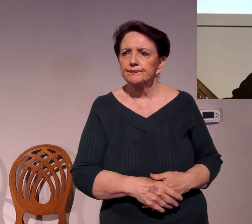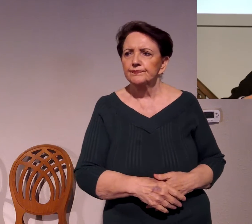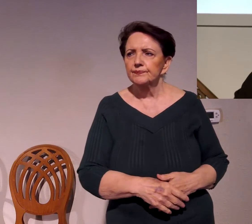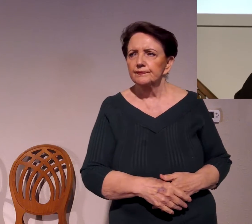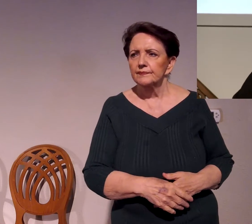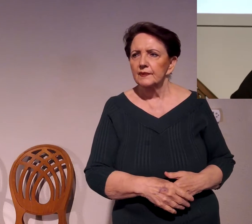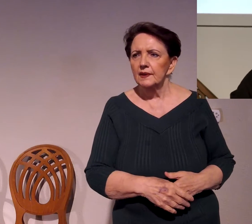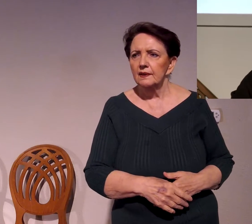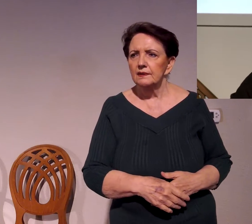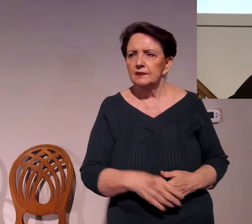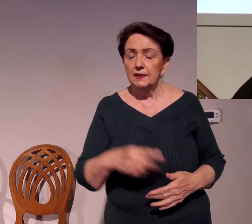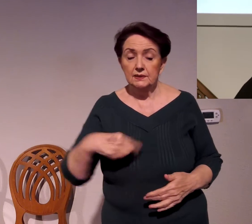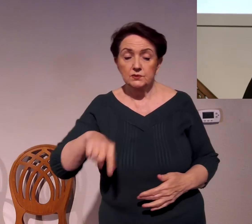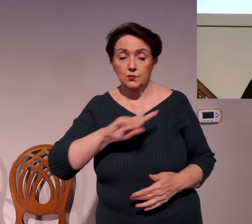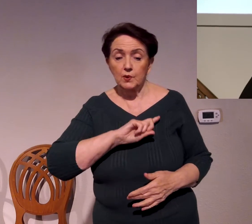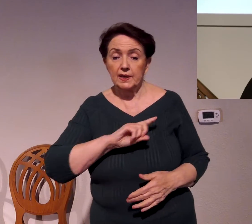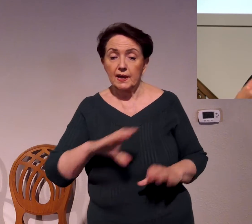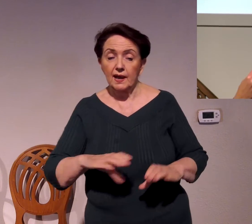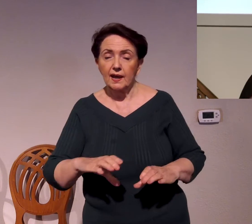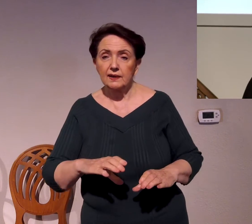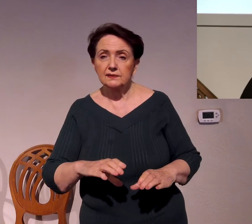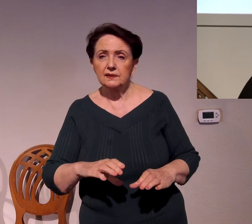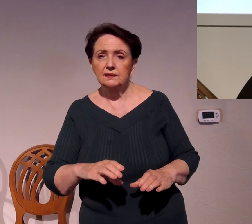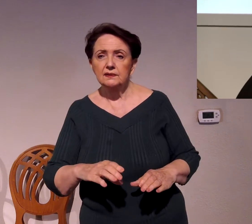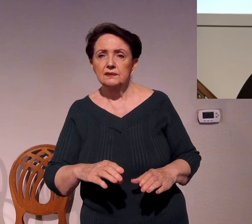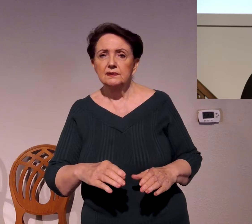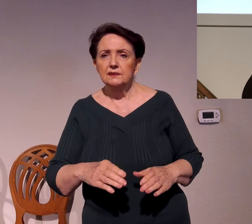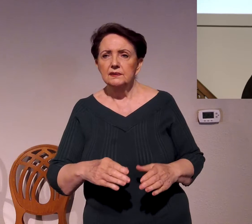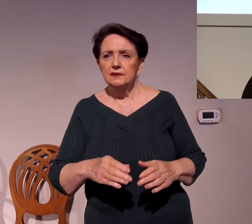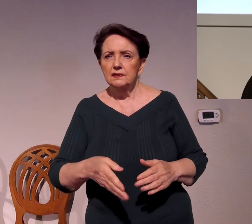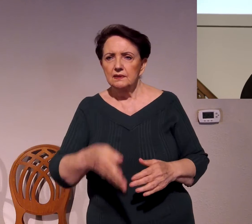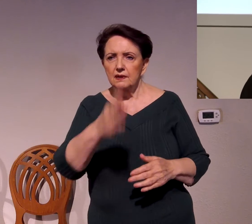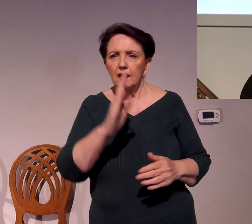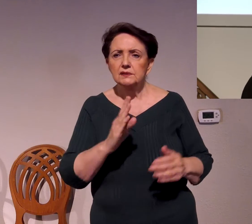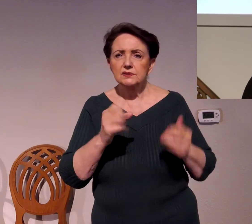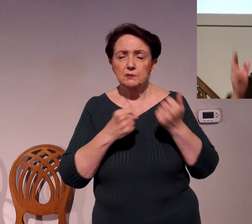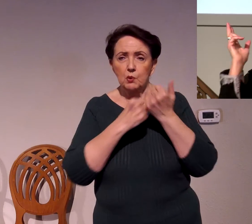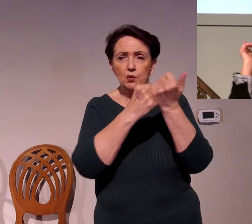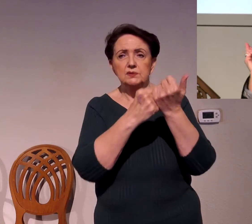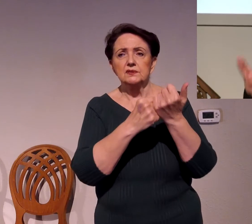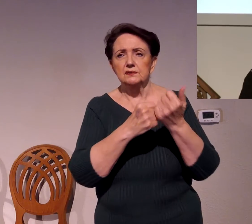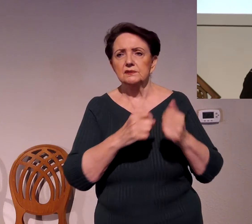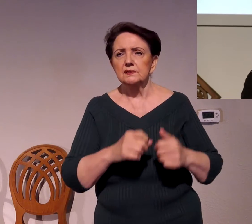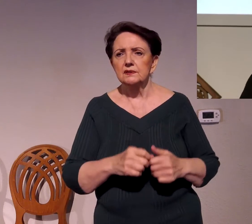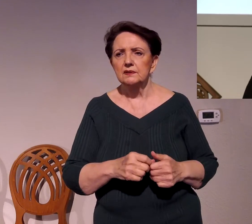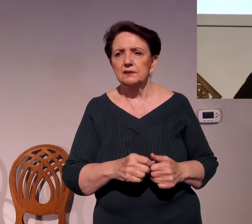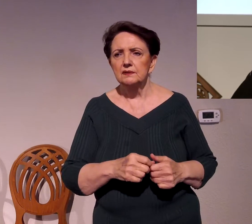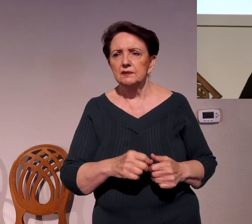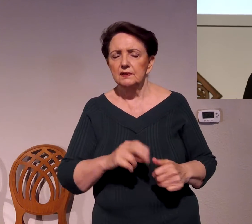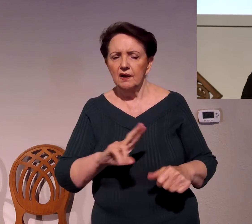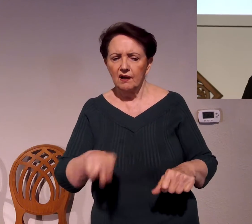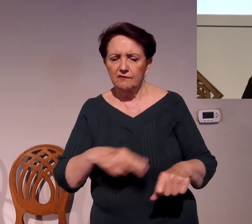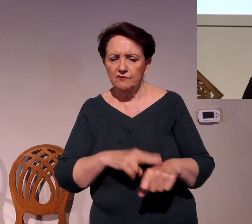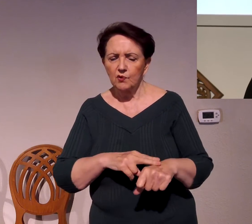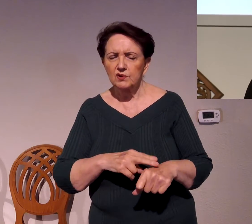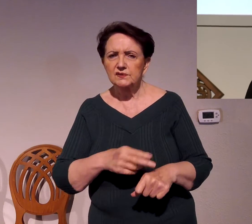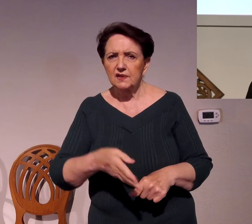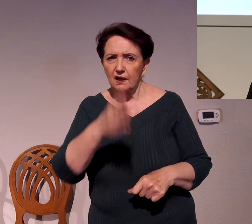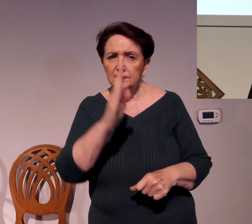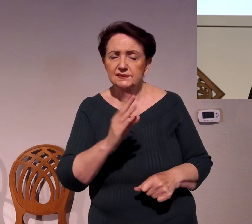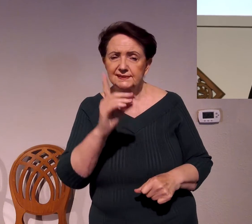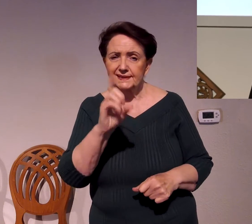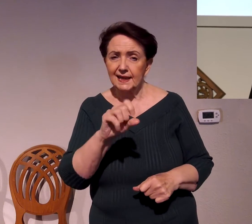as we act, providence acts with us. Ralph Waldo Emerson says, of course the dice of God is